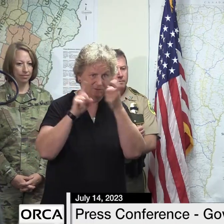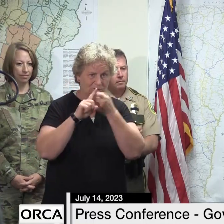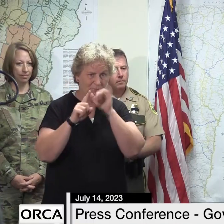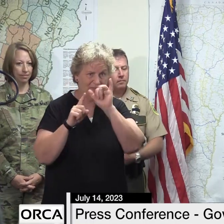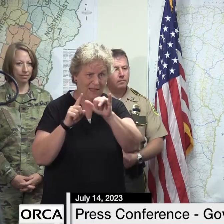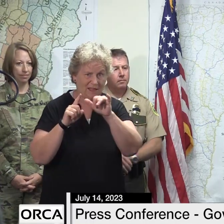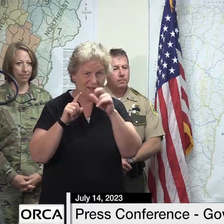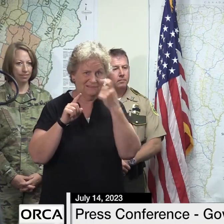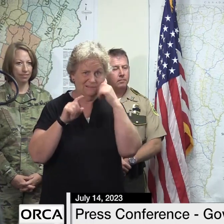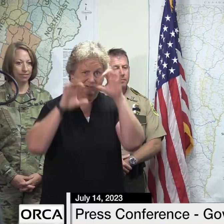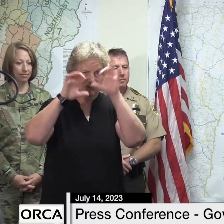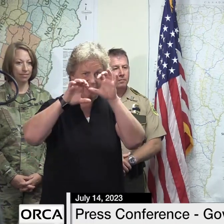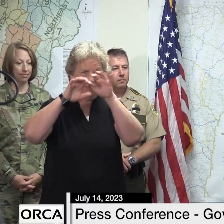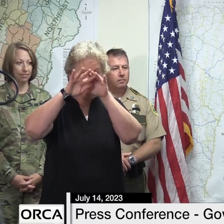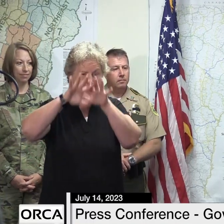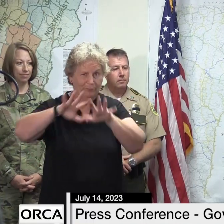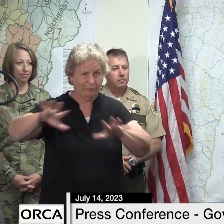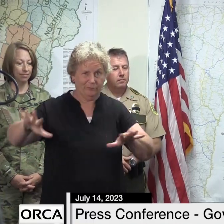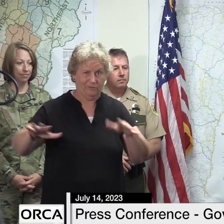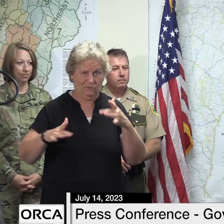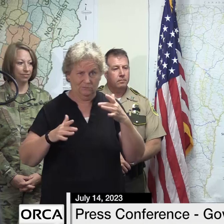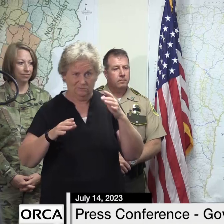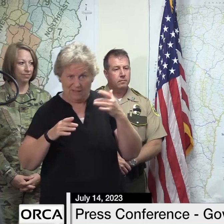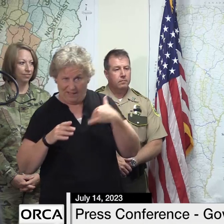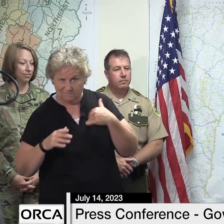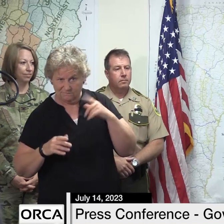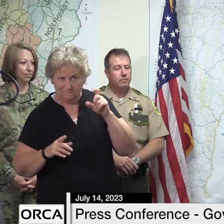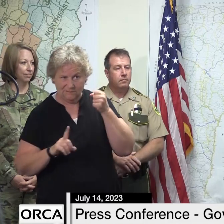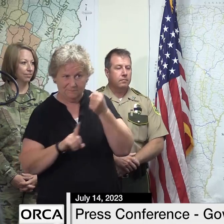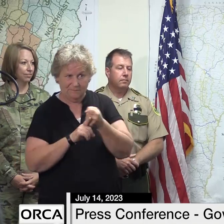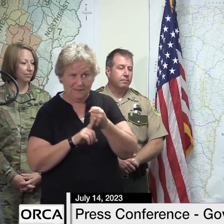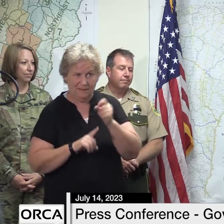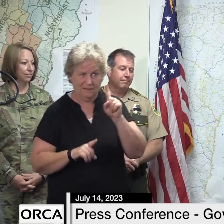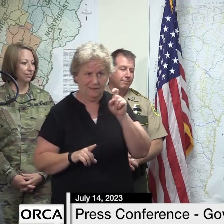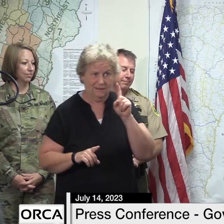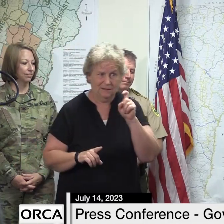rainfall? Well, first of all, Joe, I know you're from Barton, so